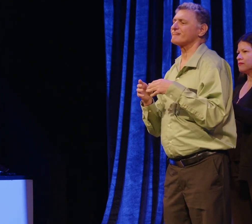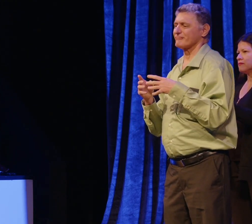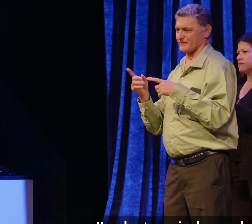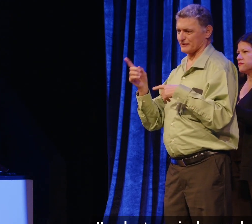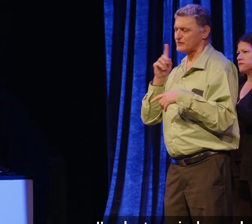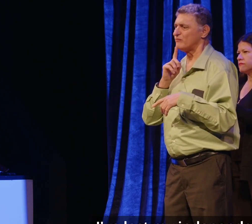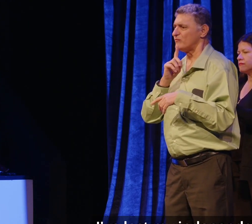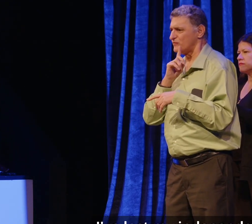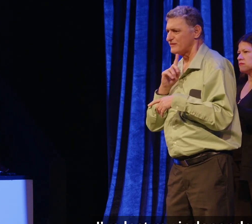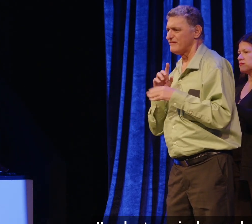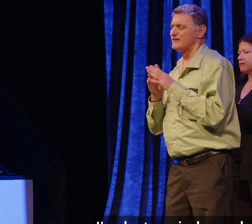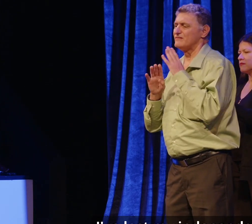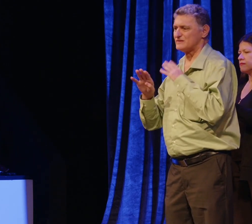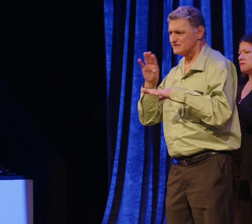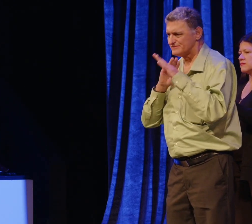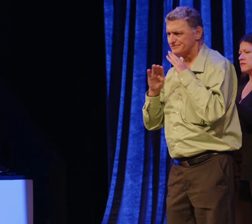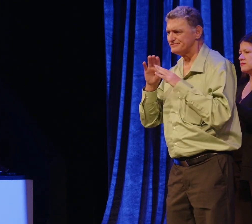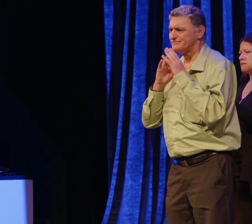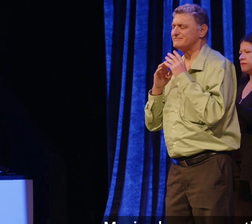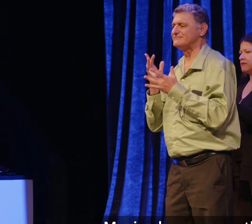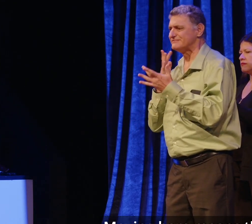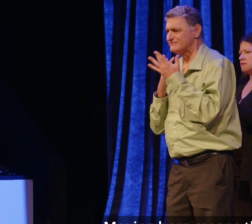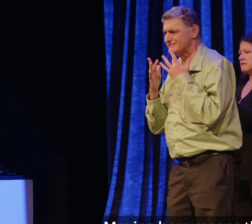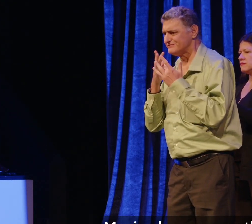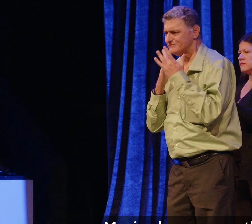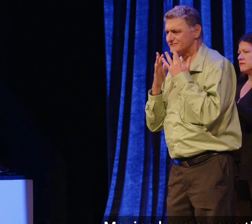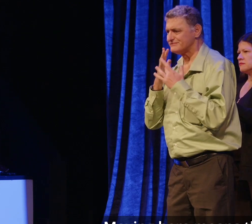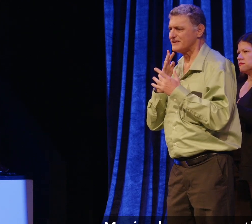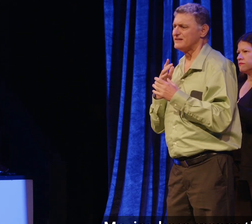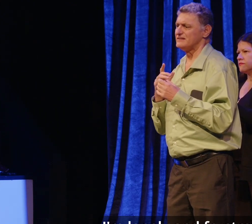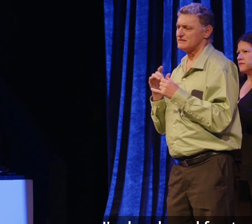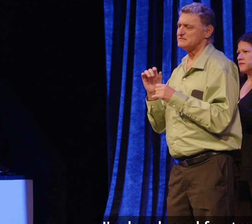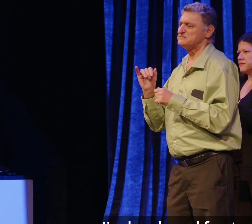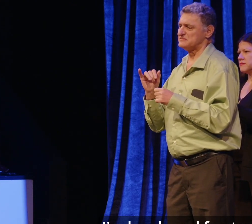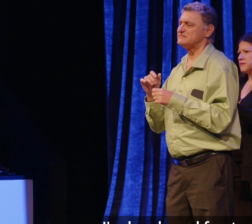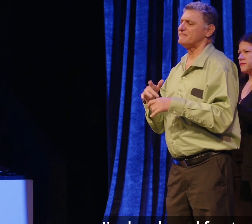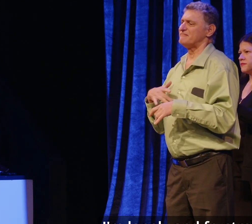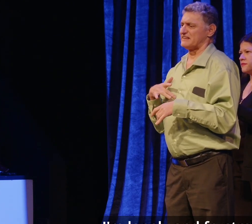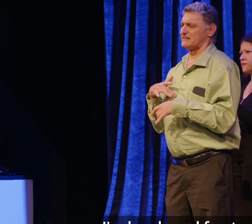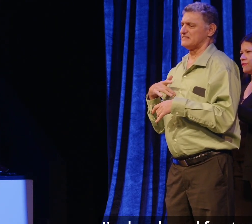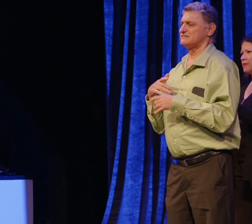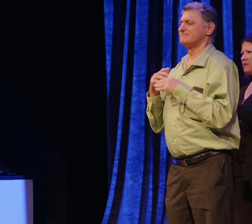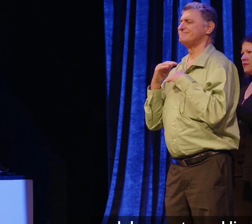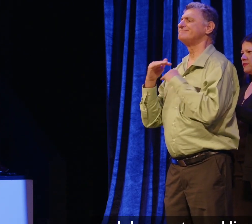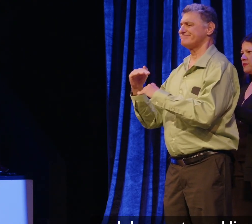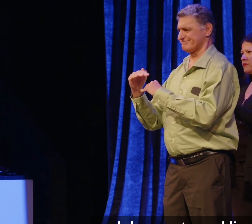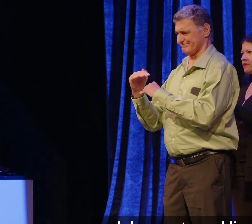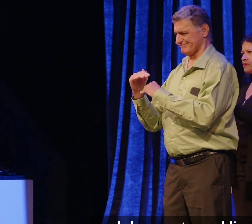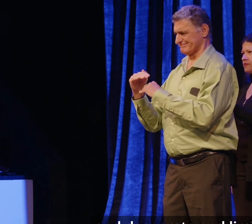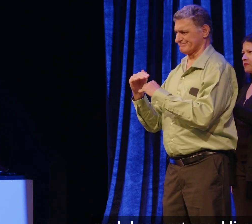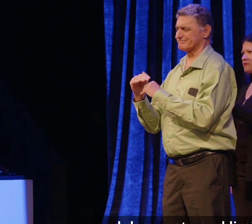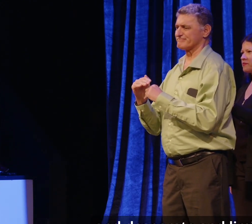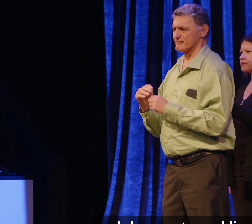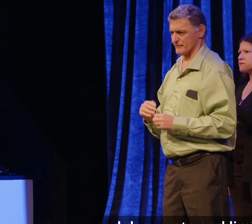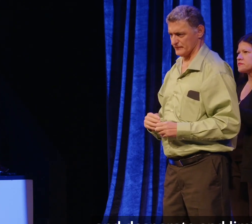I've lost my independence. Moving here means that I'm lonely and frustrated and desperate and limited.